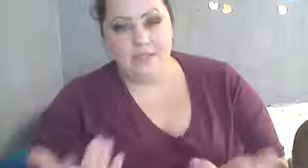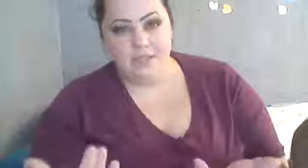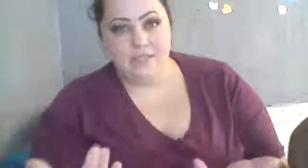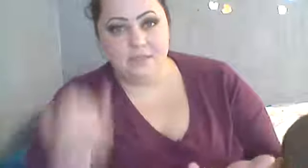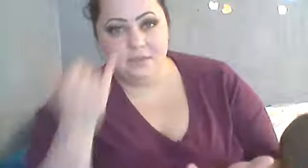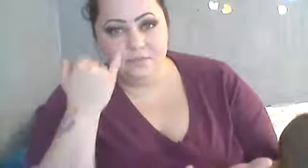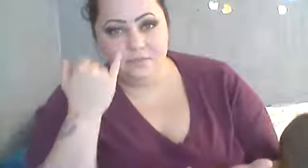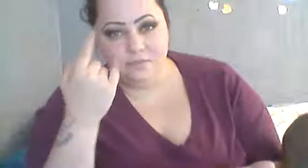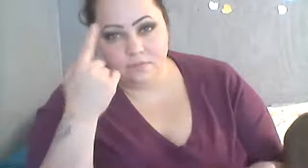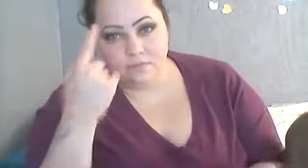sense.